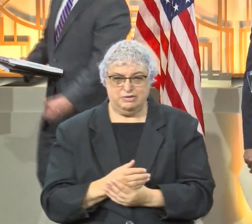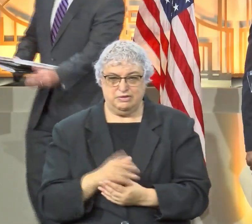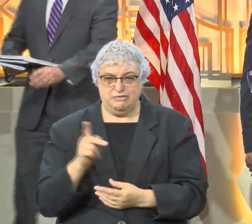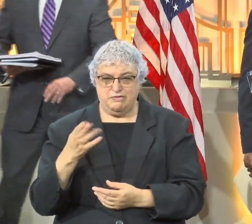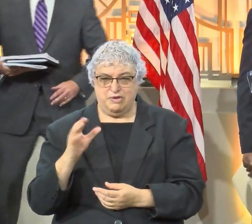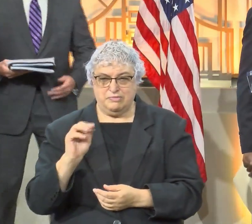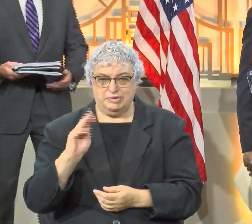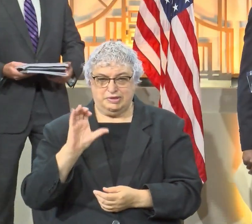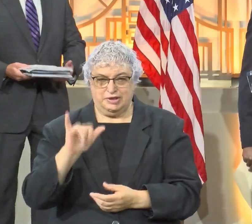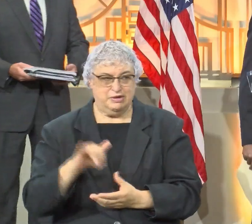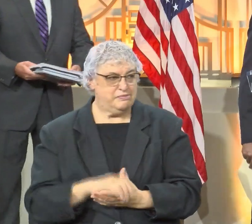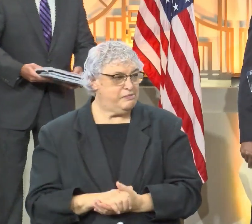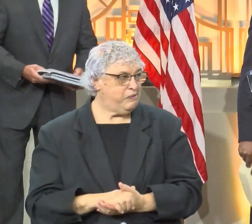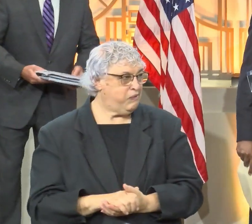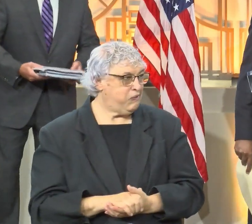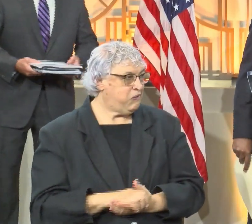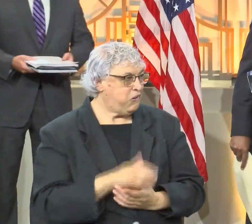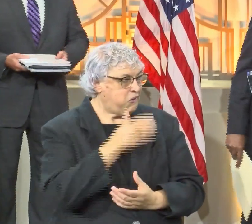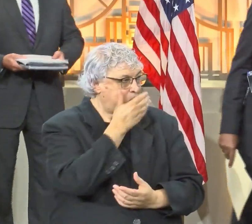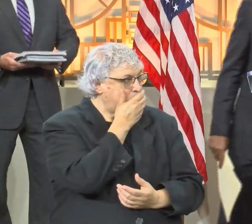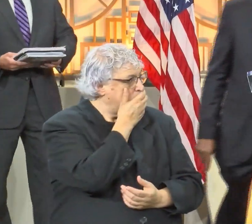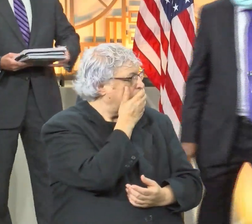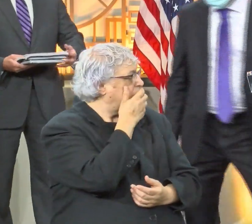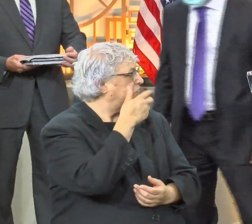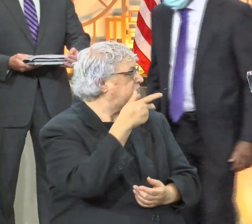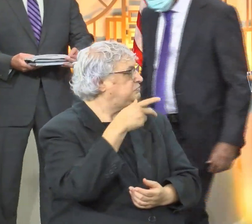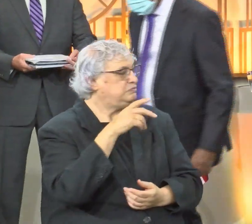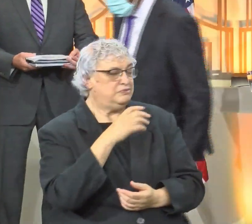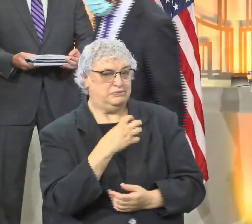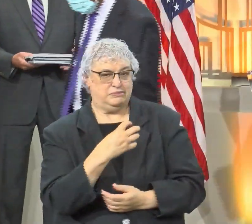Chief Pena, you want to come and give us a report with regards to the fire department?